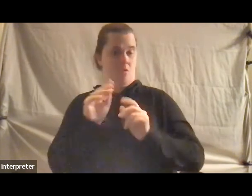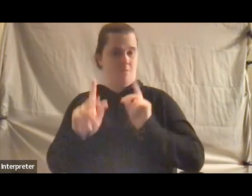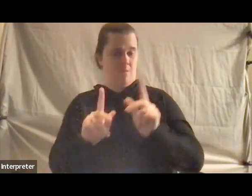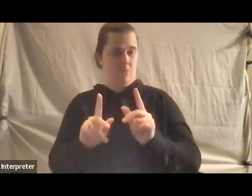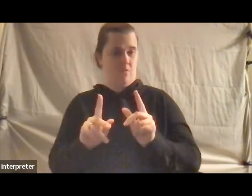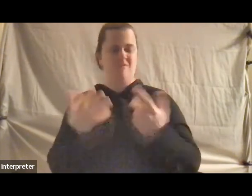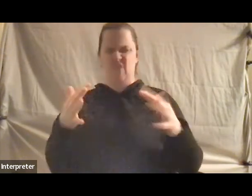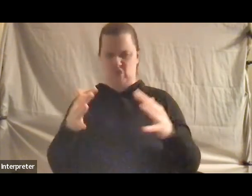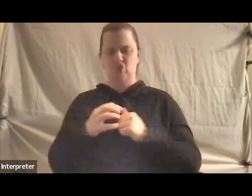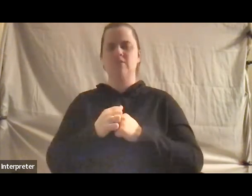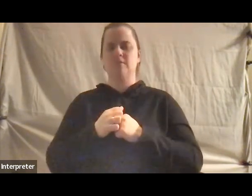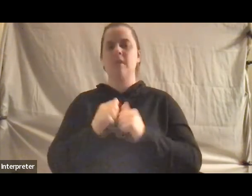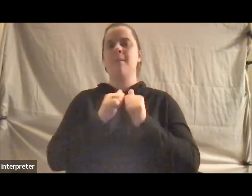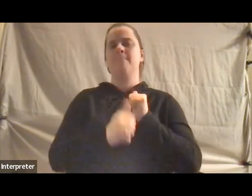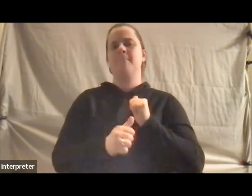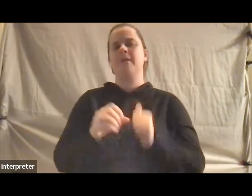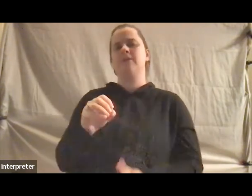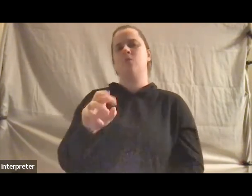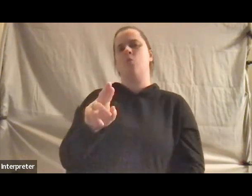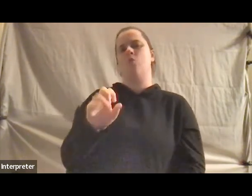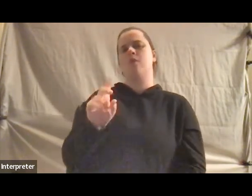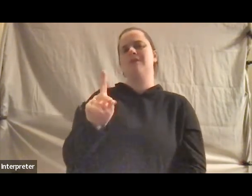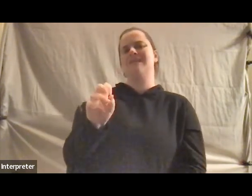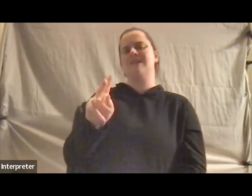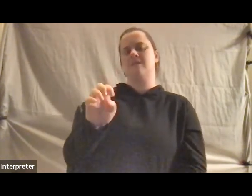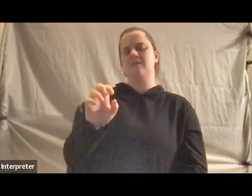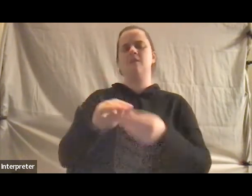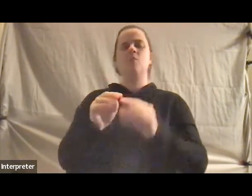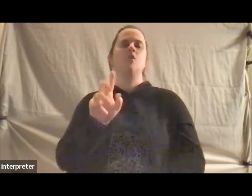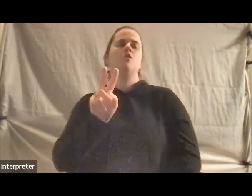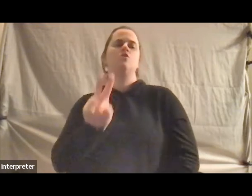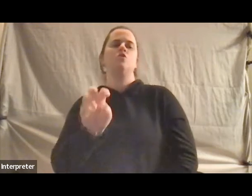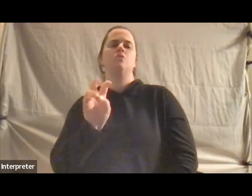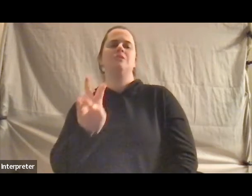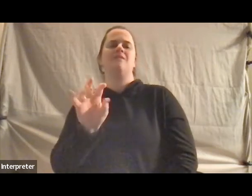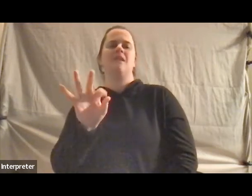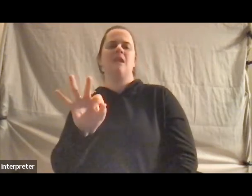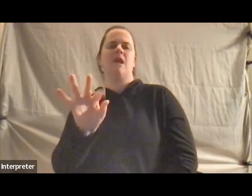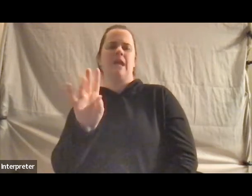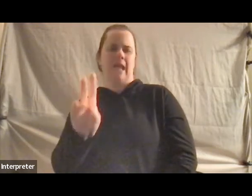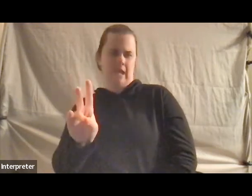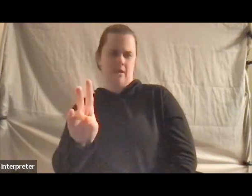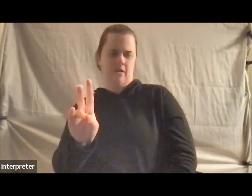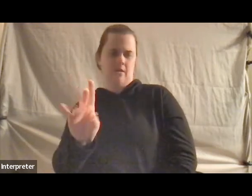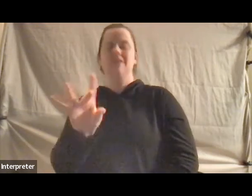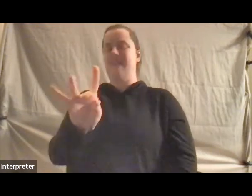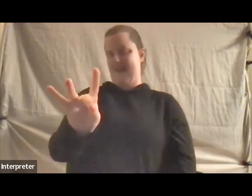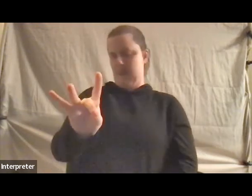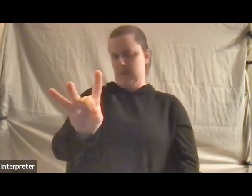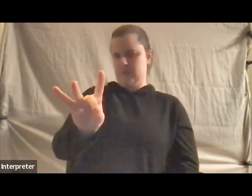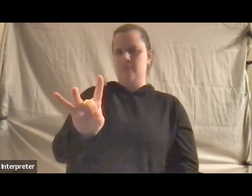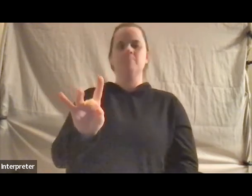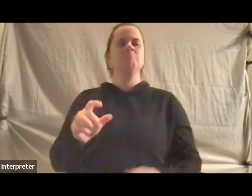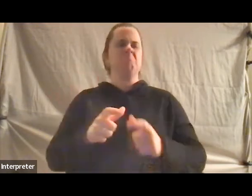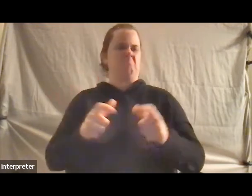we passed ordinance number 28798 to encourage the development of more housing by expanding the